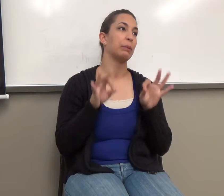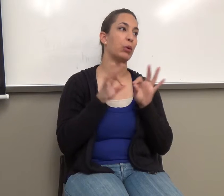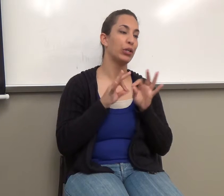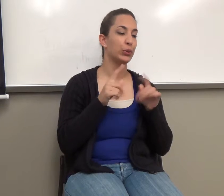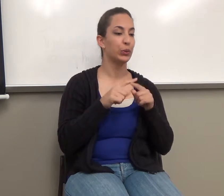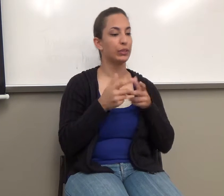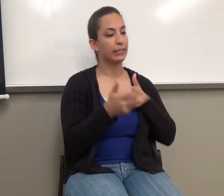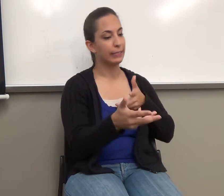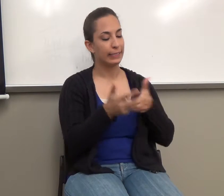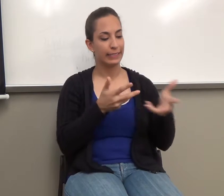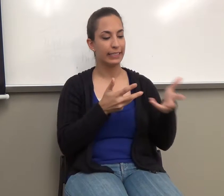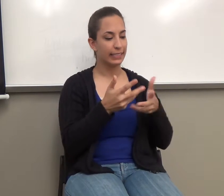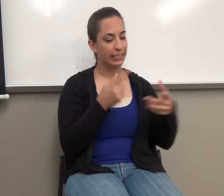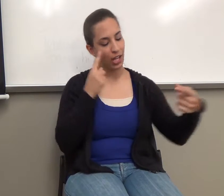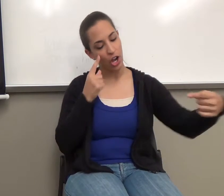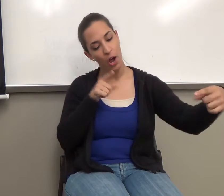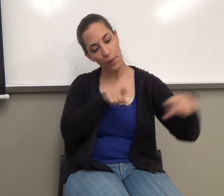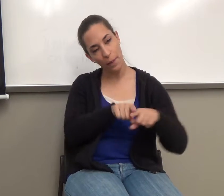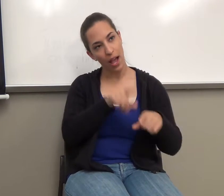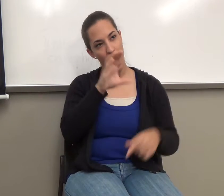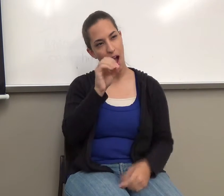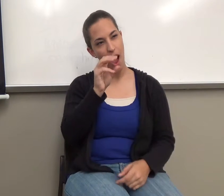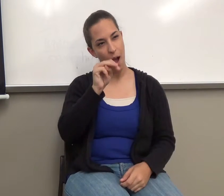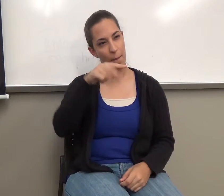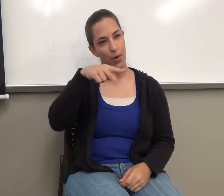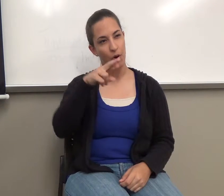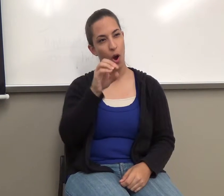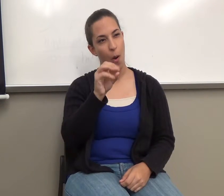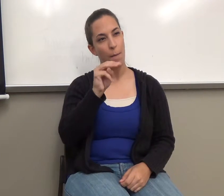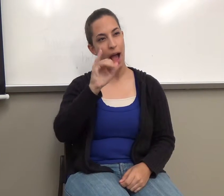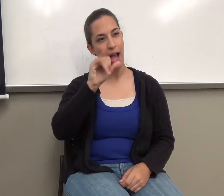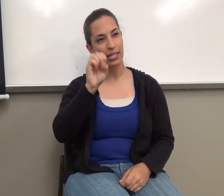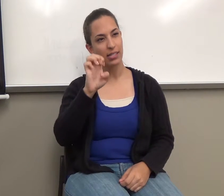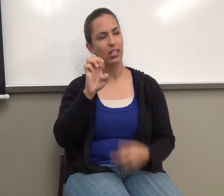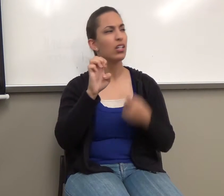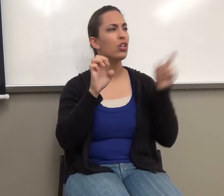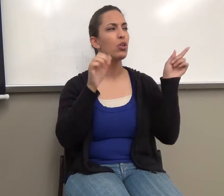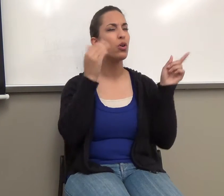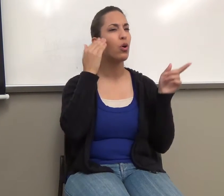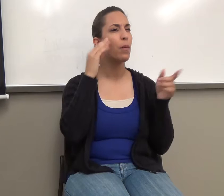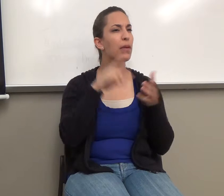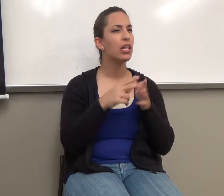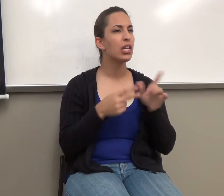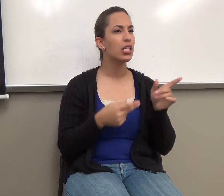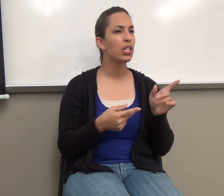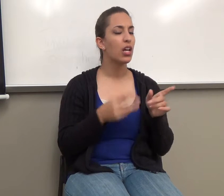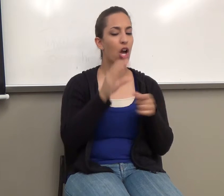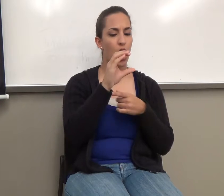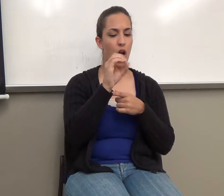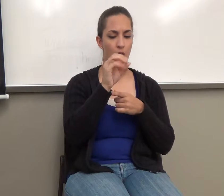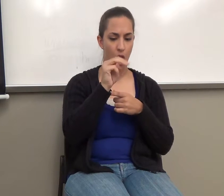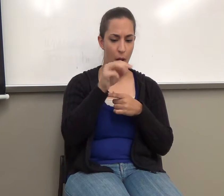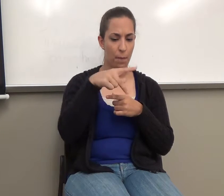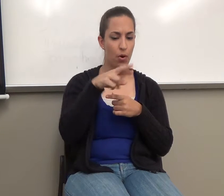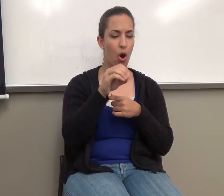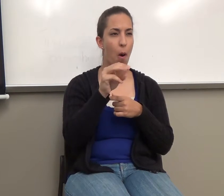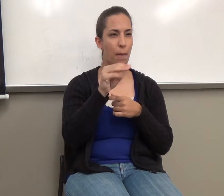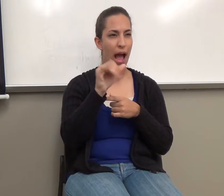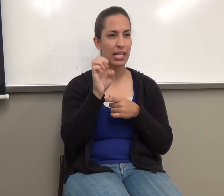What does that mean? Yeah, when you compromise, you have to give in a little, the other person has to